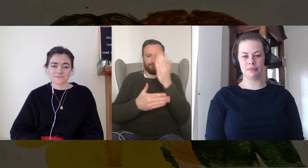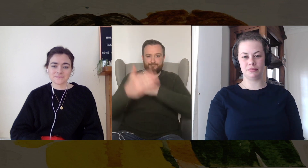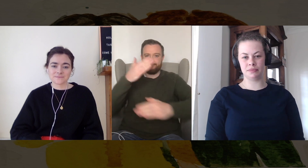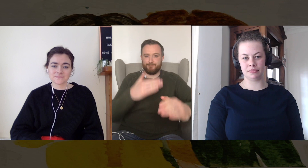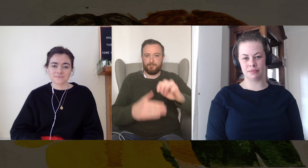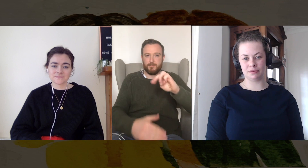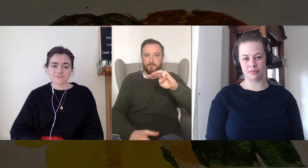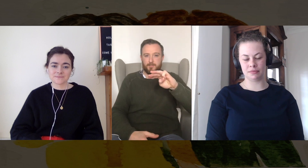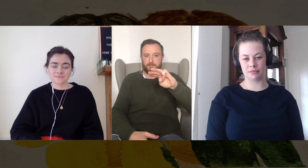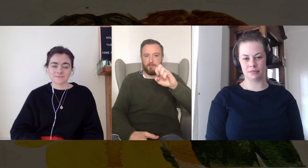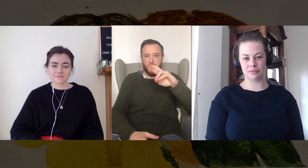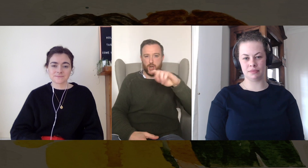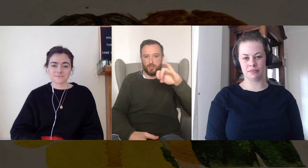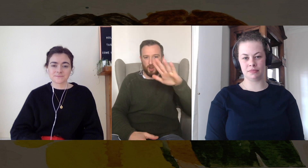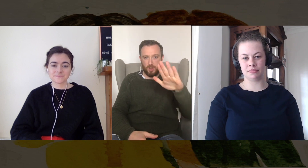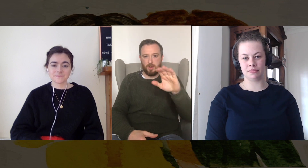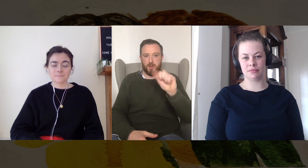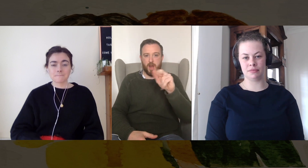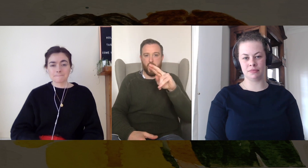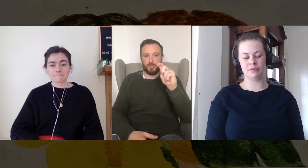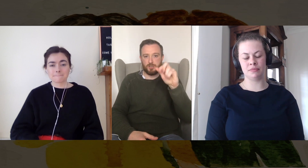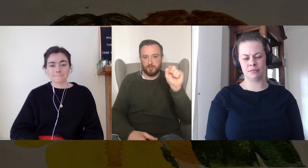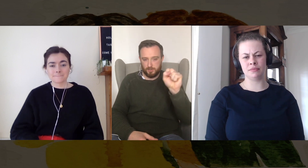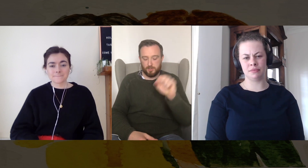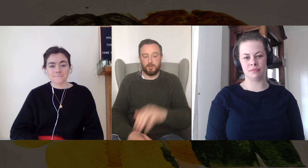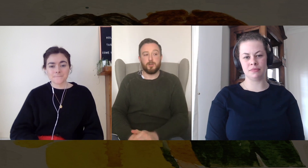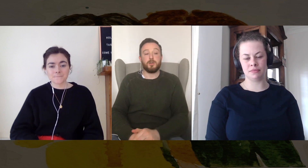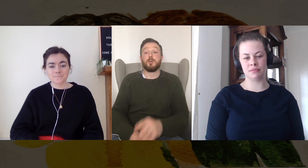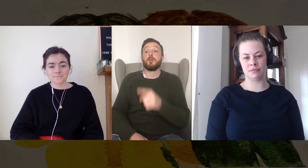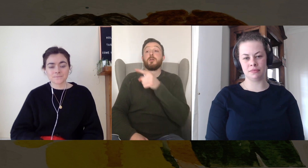in Phil's book he talks about noticing, and